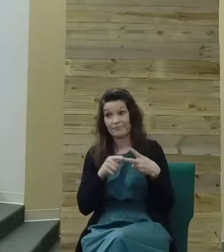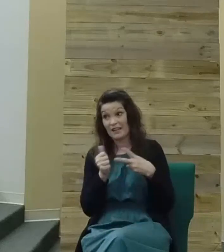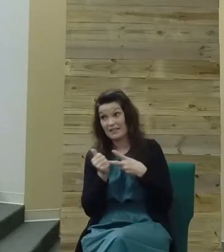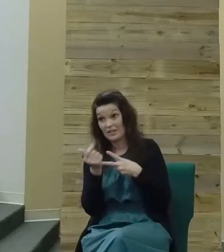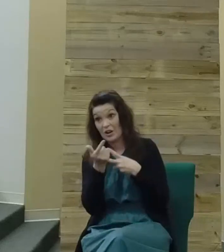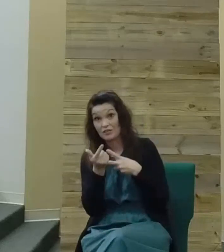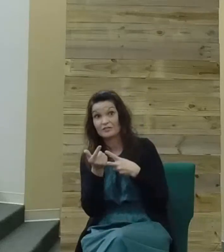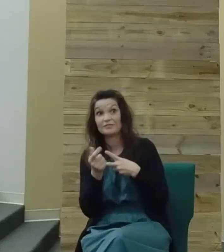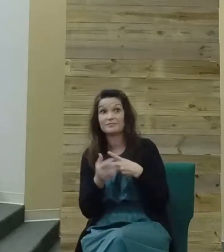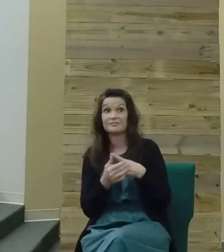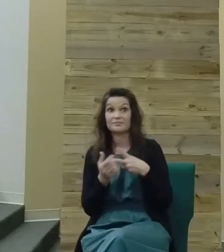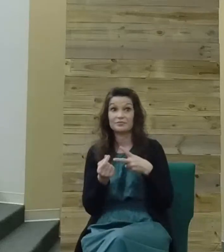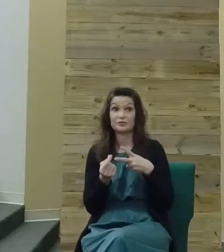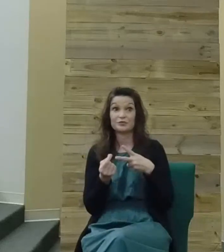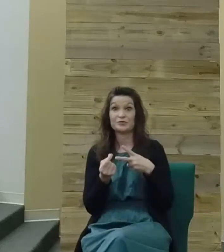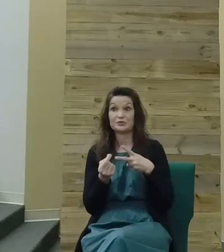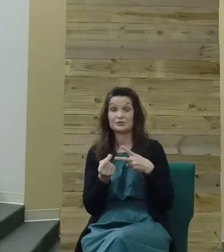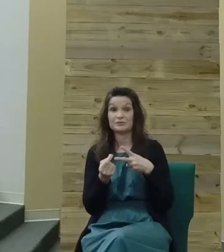And the rest of you